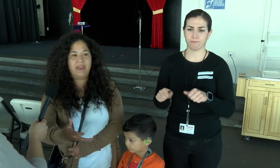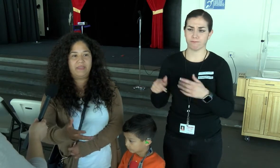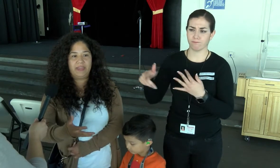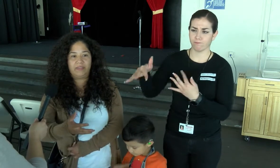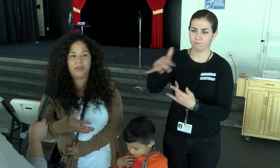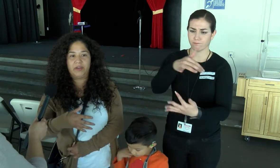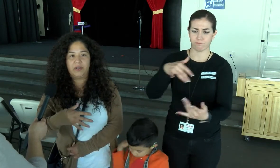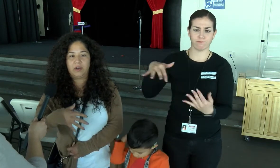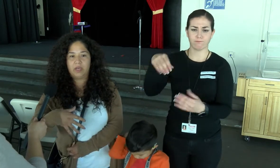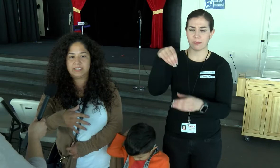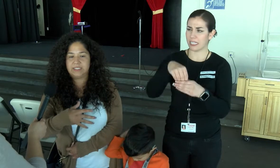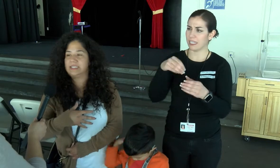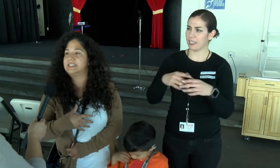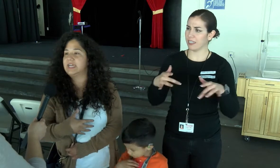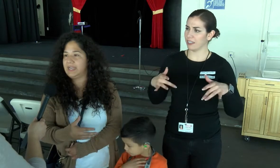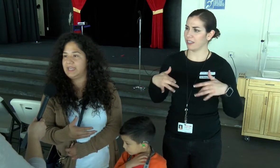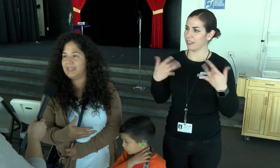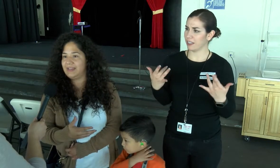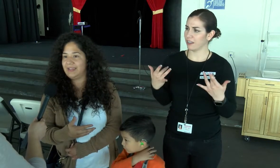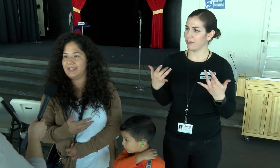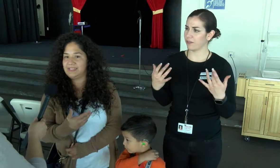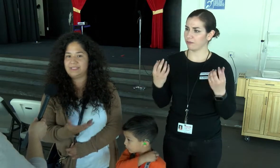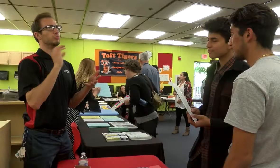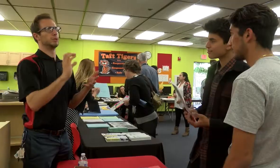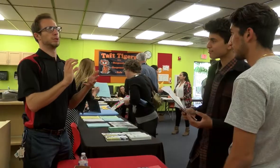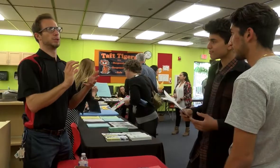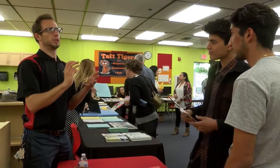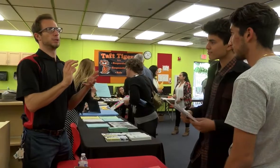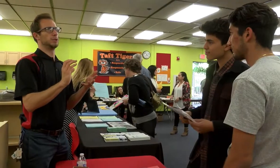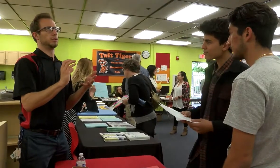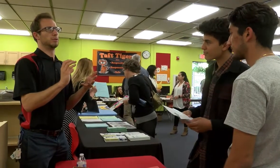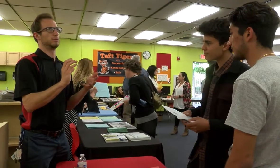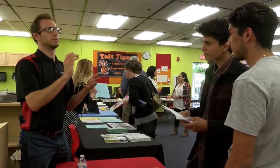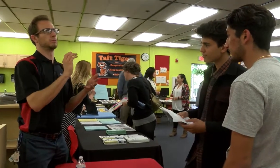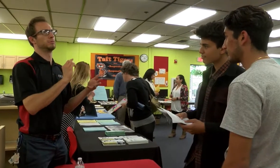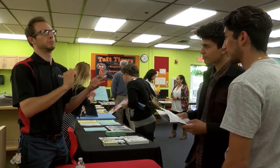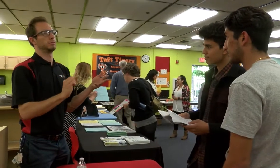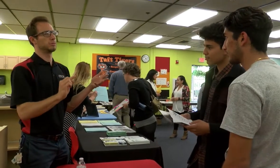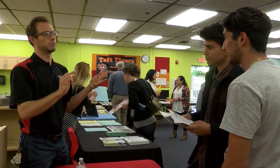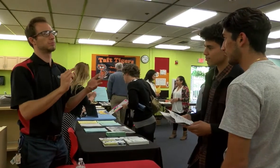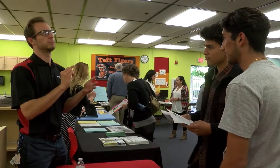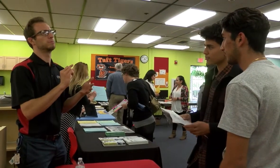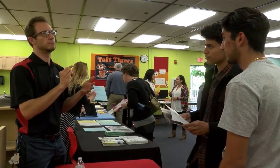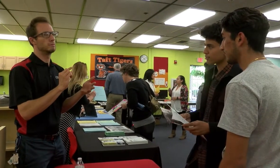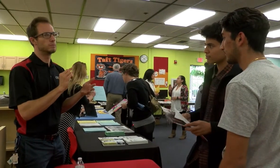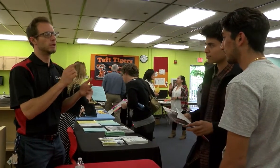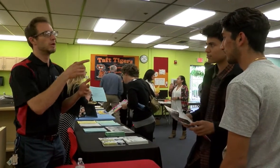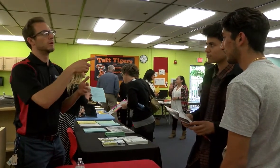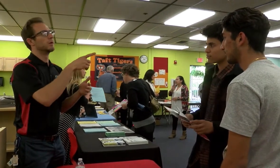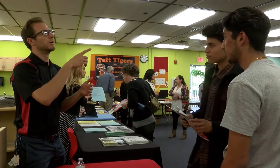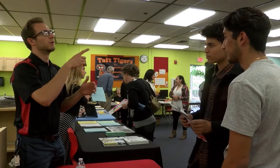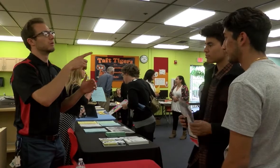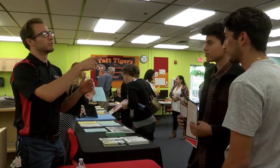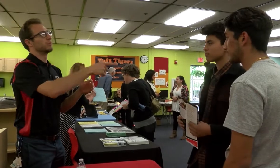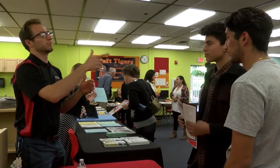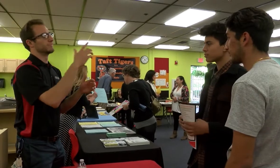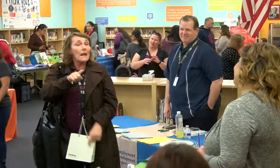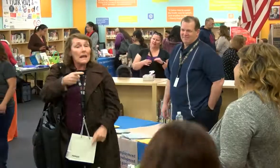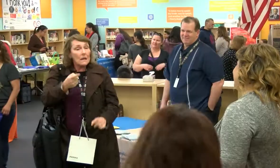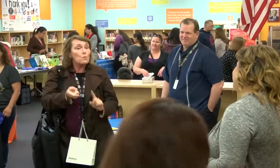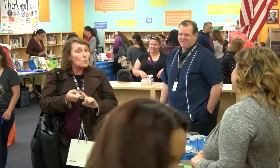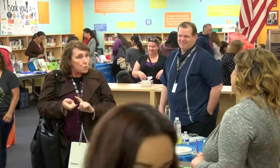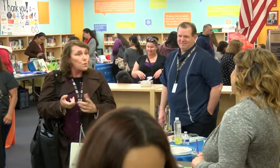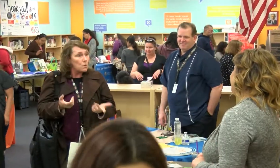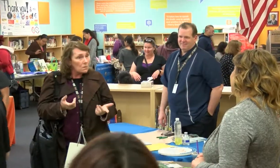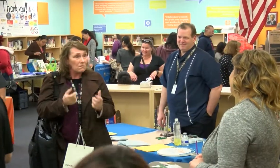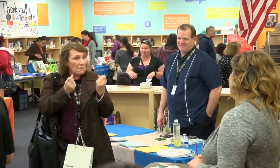an event that they're constantly signing, and he feels involved, and he's happy about it, you know, and